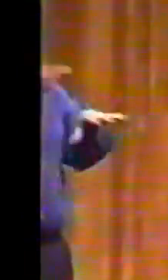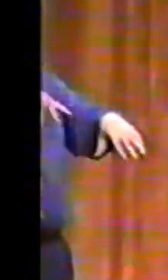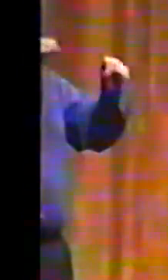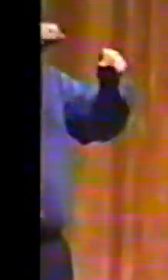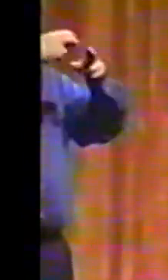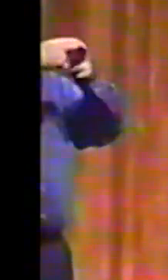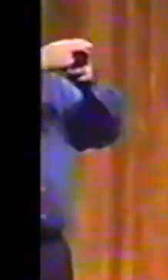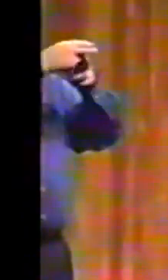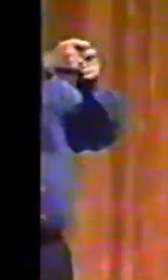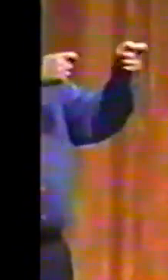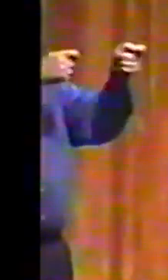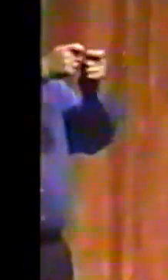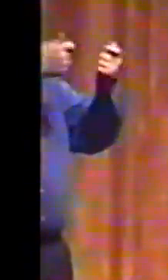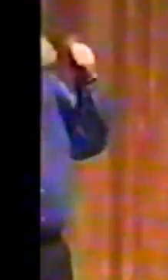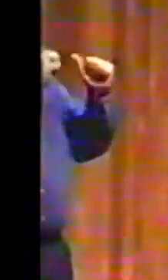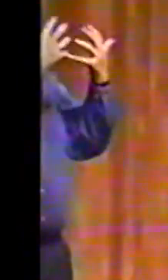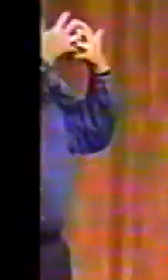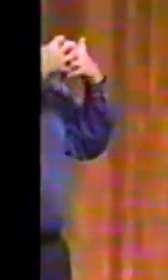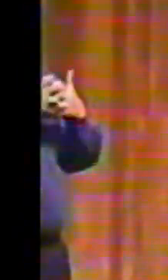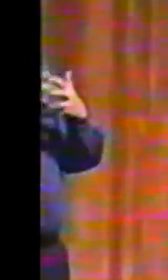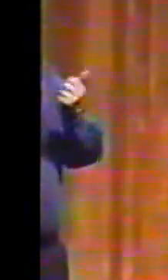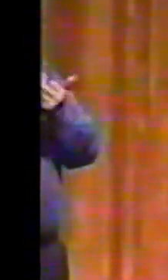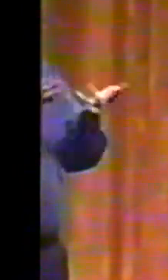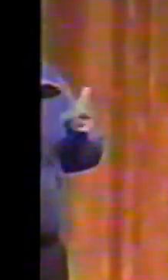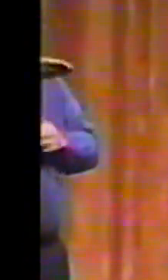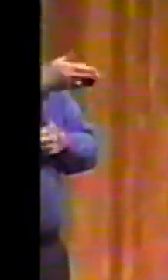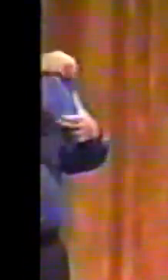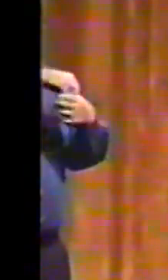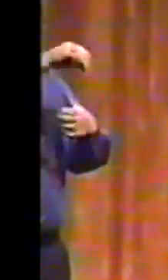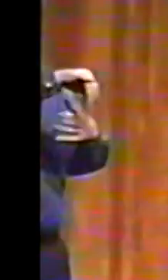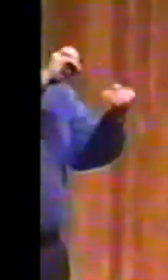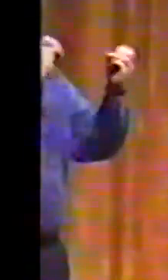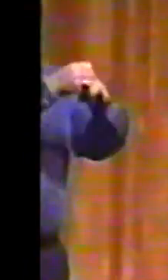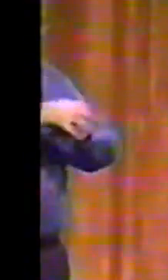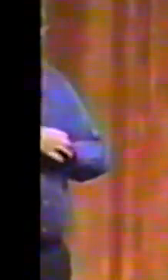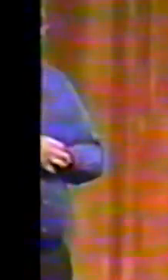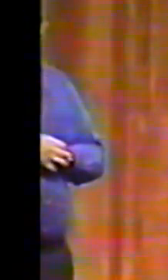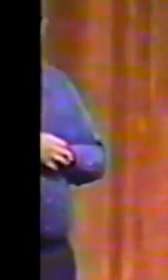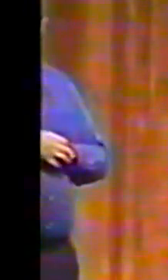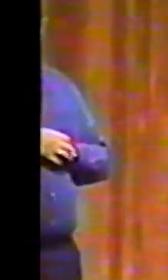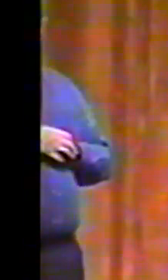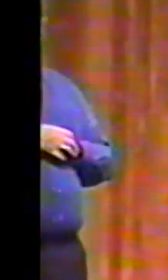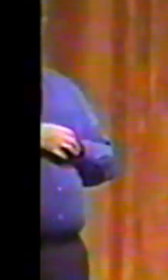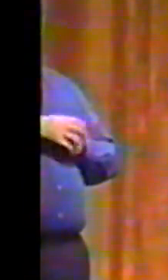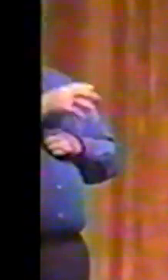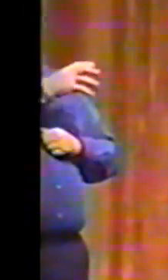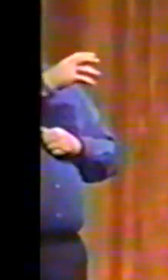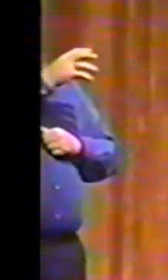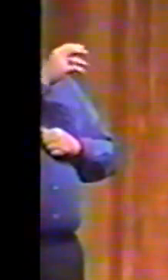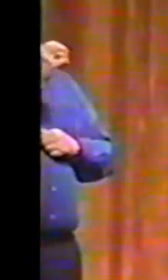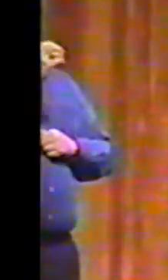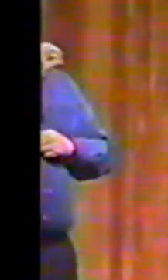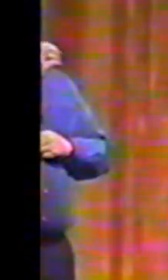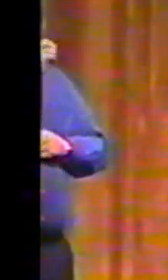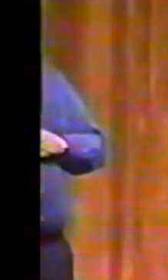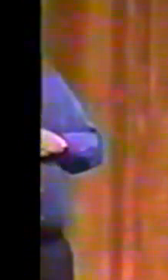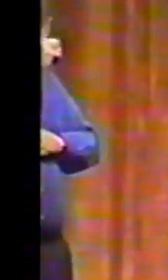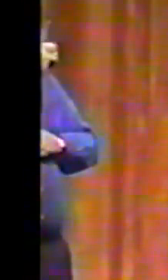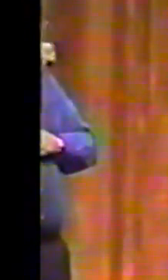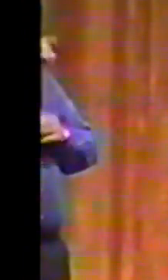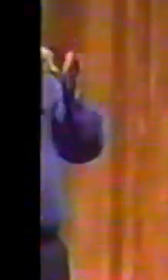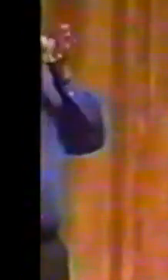out. And it sort of, as I said before, contributed to the overall sense that this agency really needed to be looked